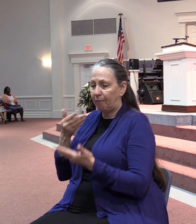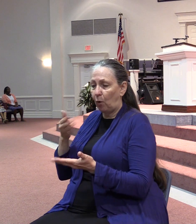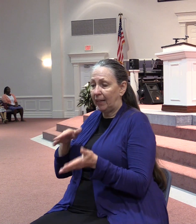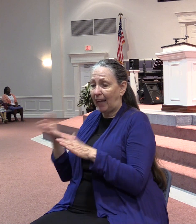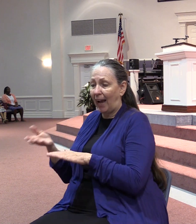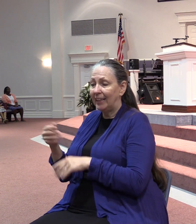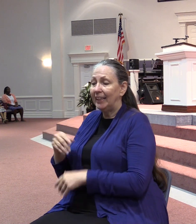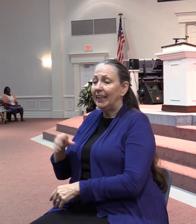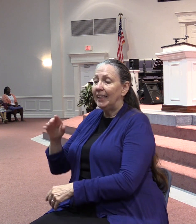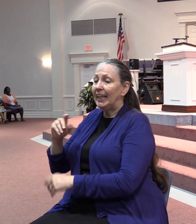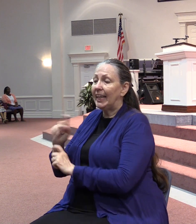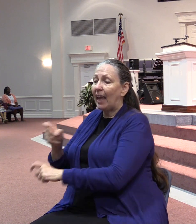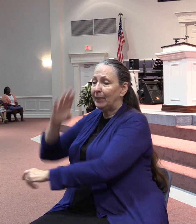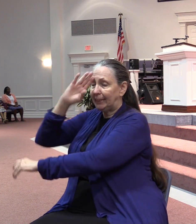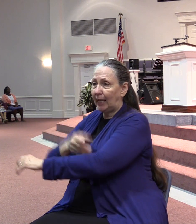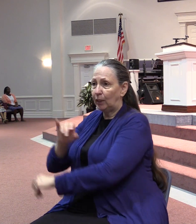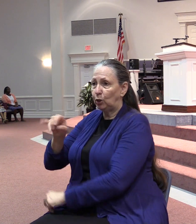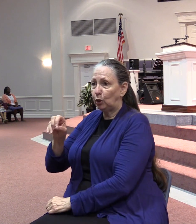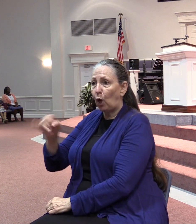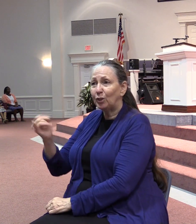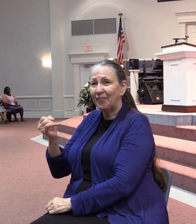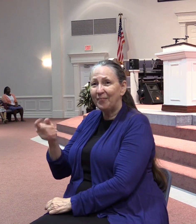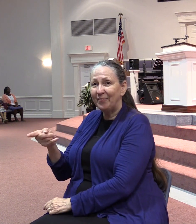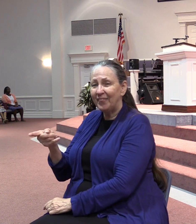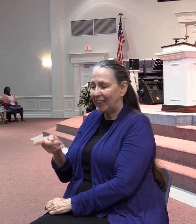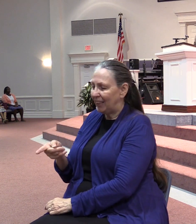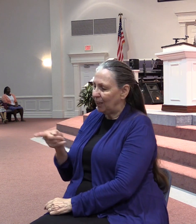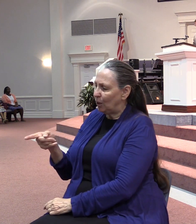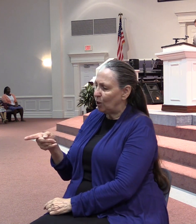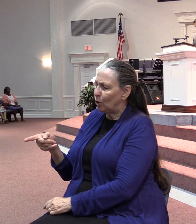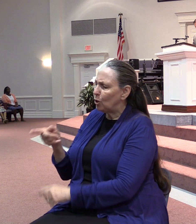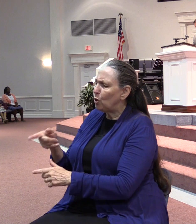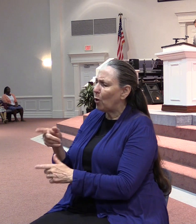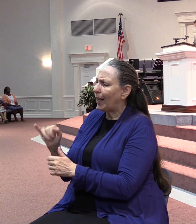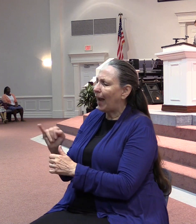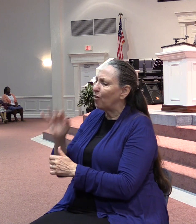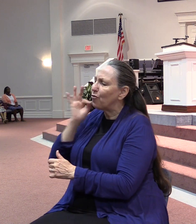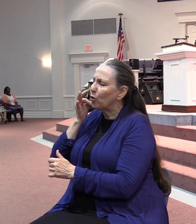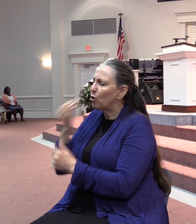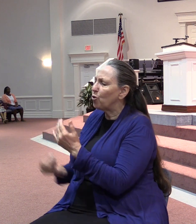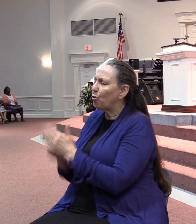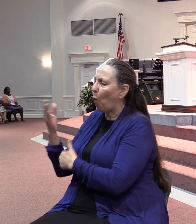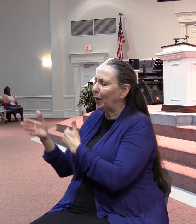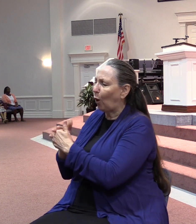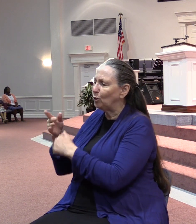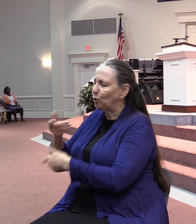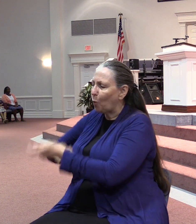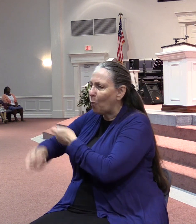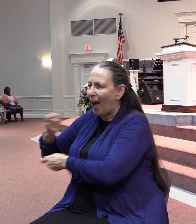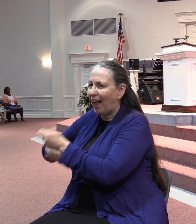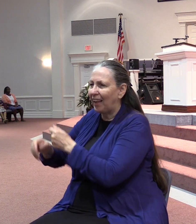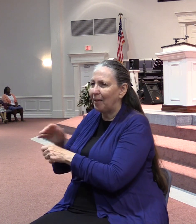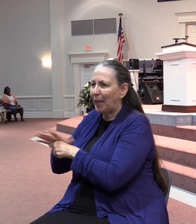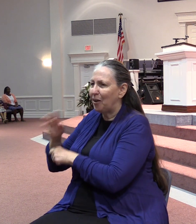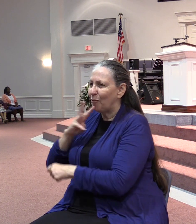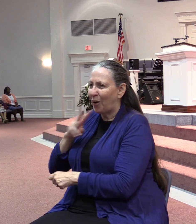blessing in which he called him a fruitful bough by a well. That blessing was fulfilled when